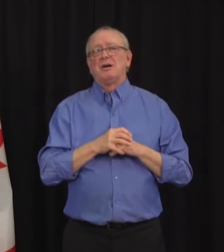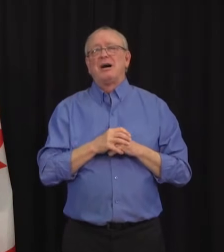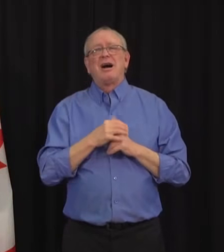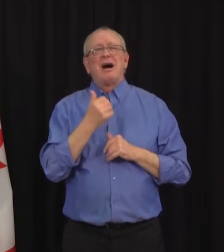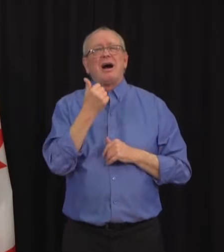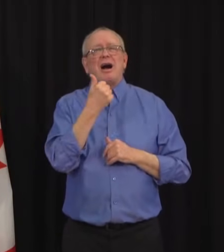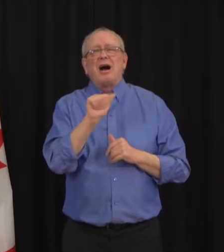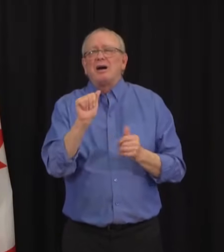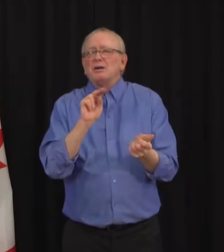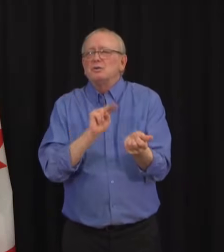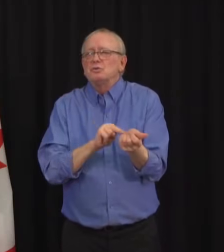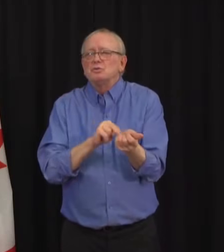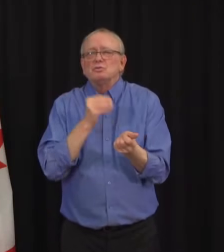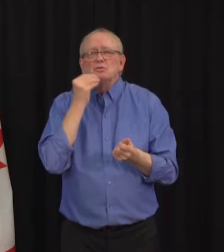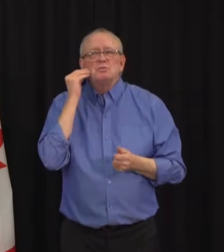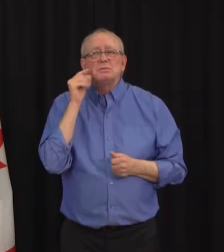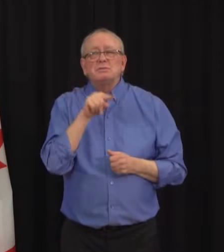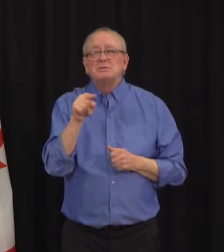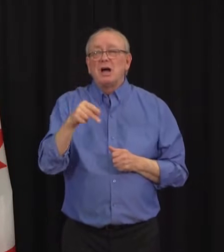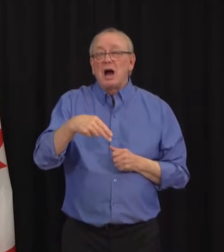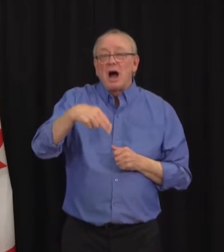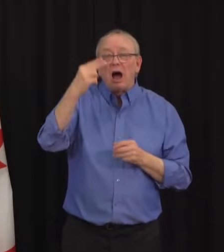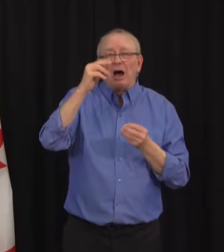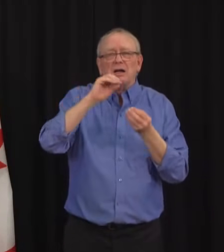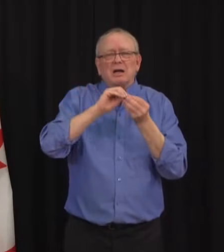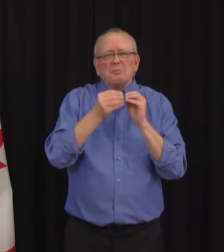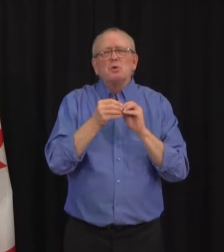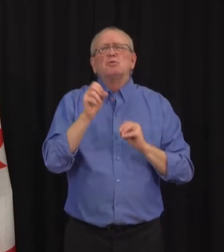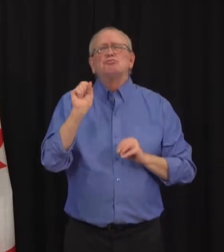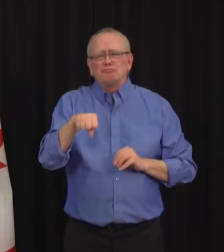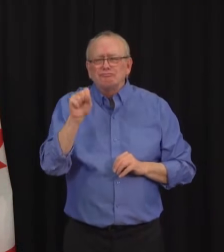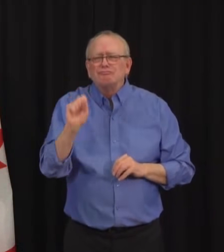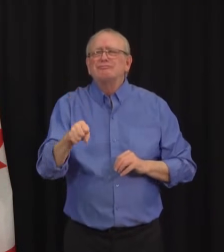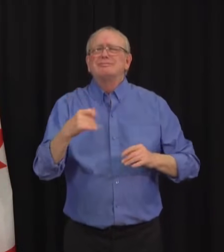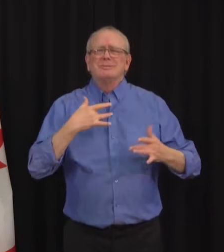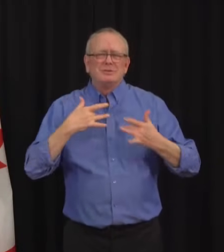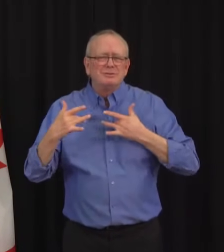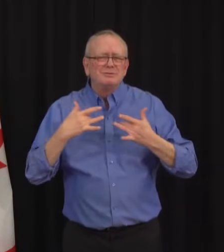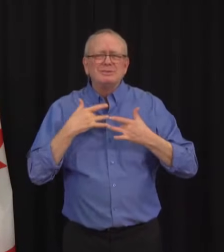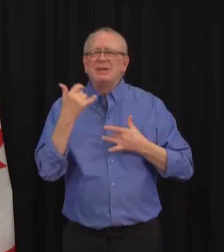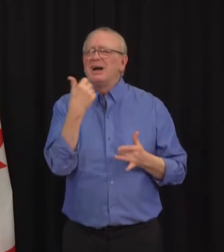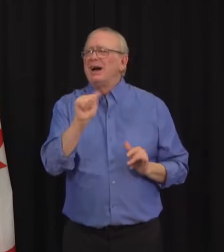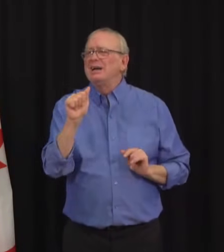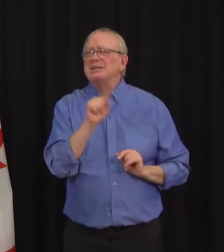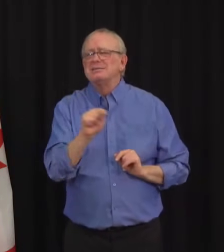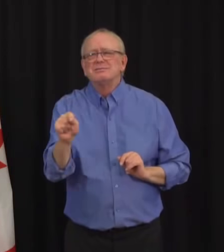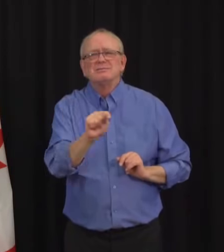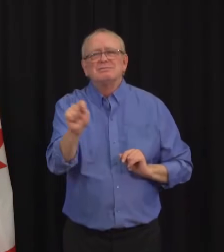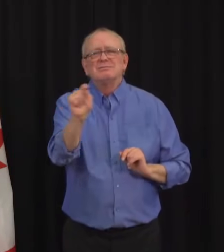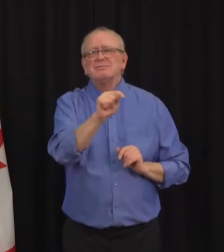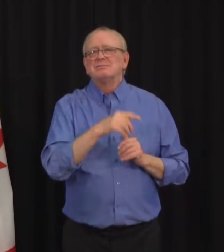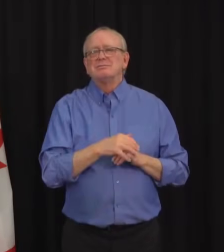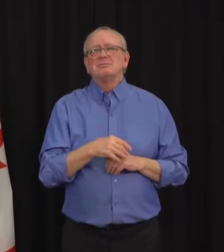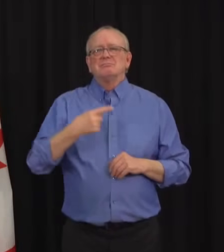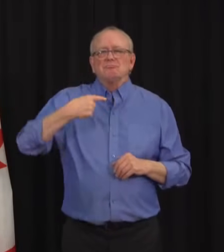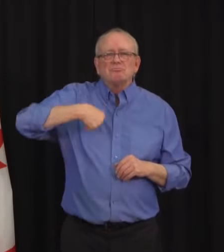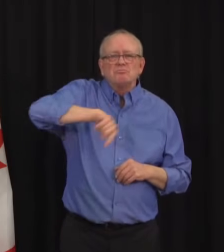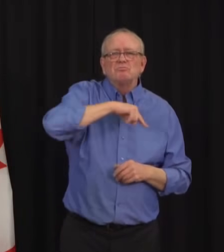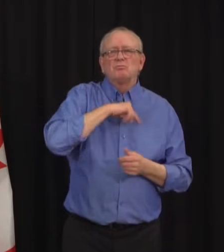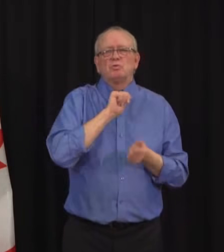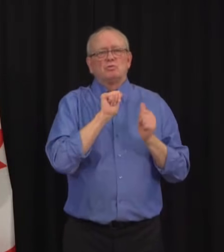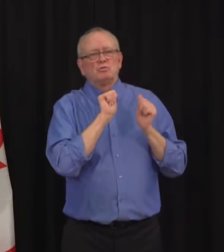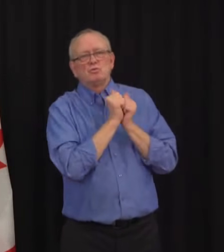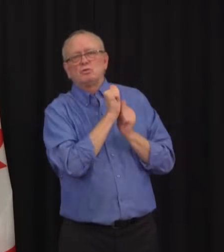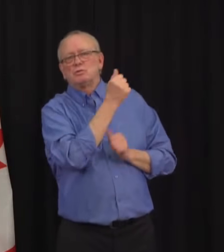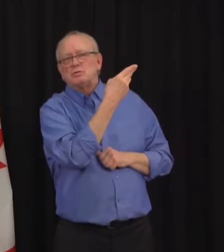a concern. And our teams, both at the Ministry and Alberta Health Services, work very closely with all continuing care